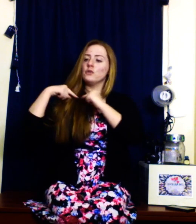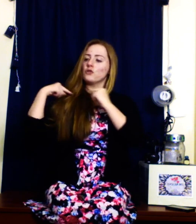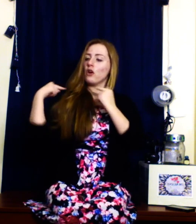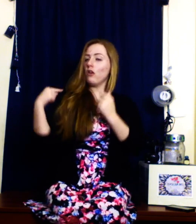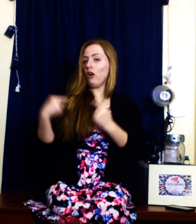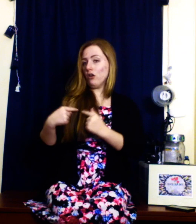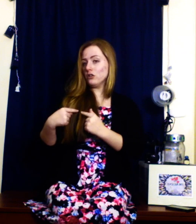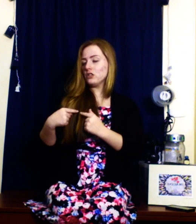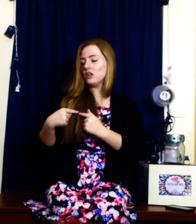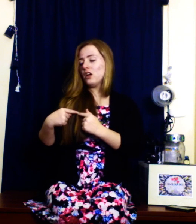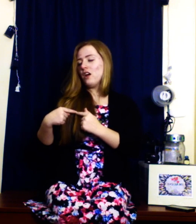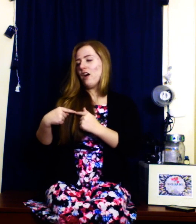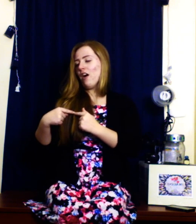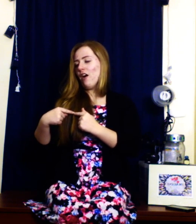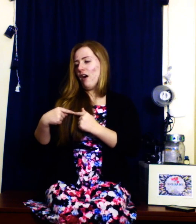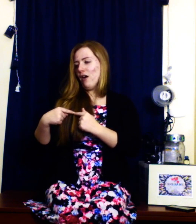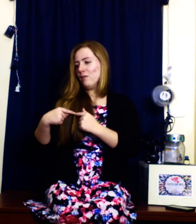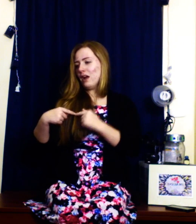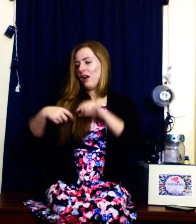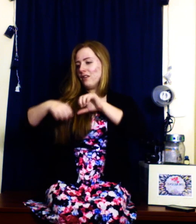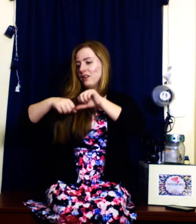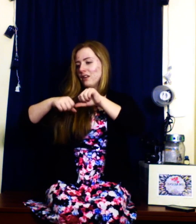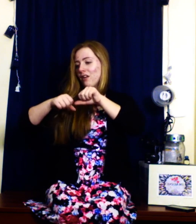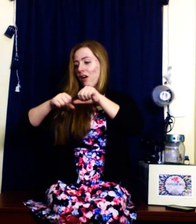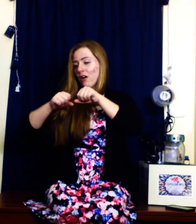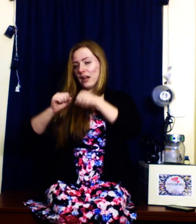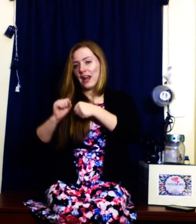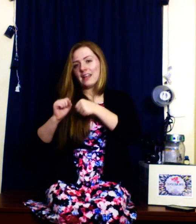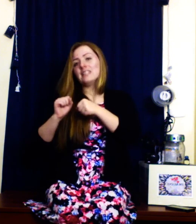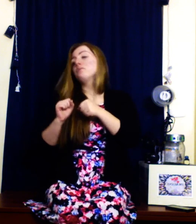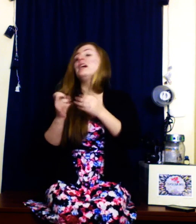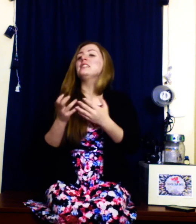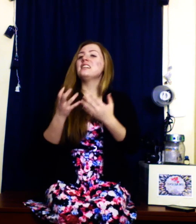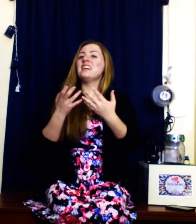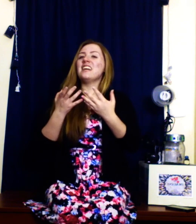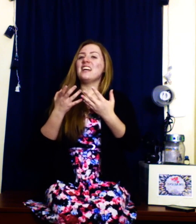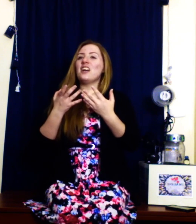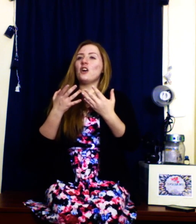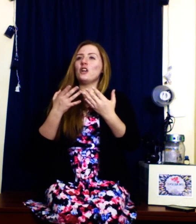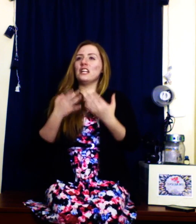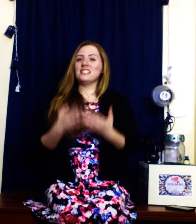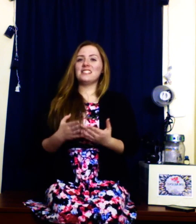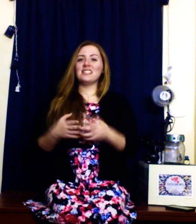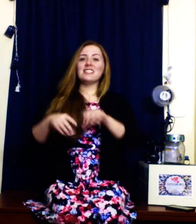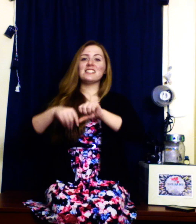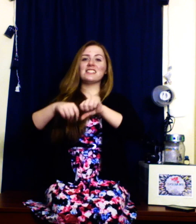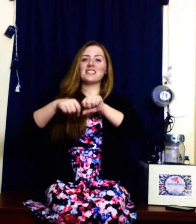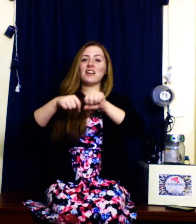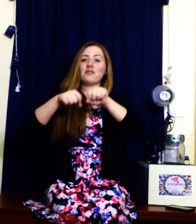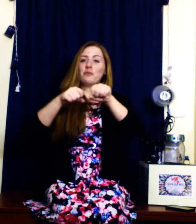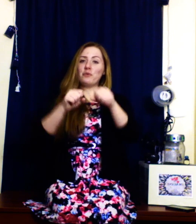draw a heart, and then heartache. But this is the sign for